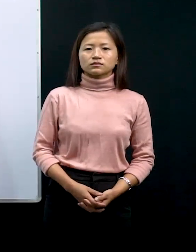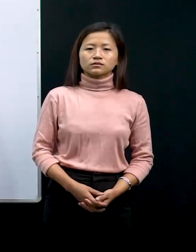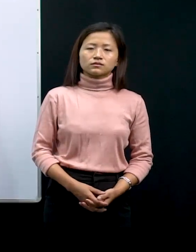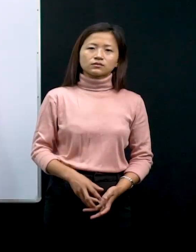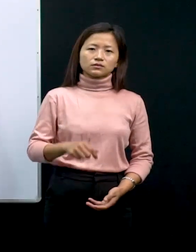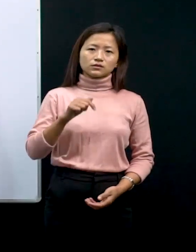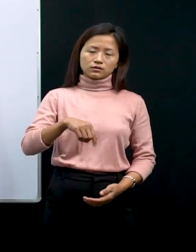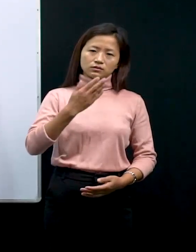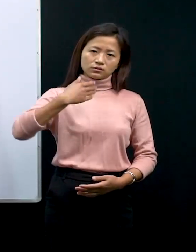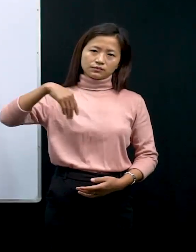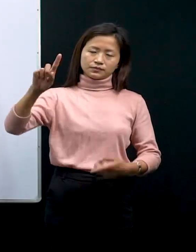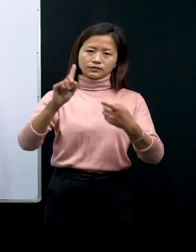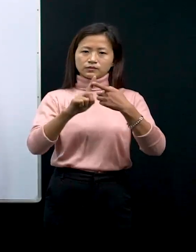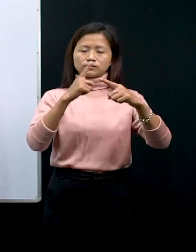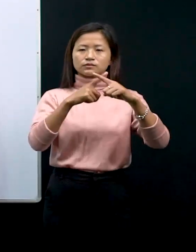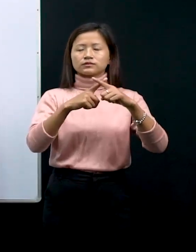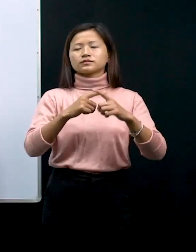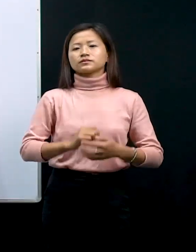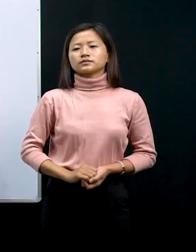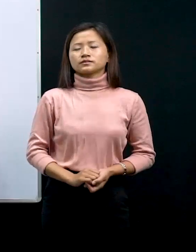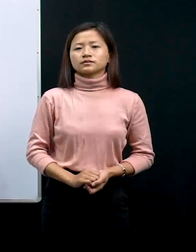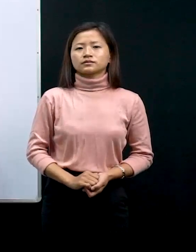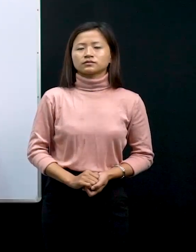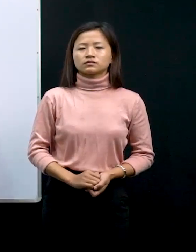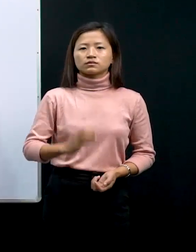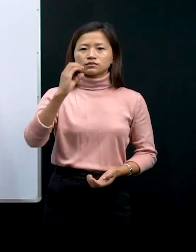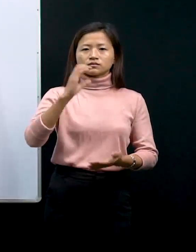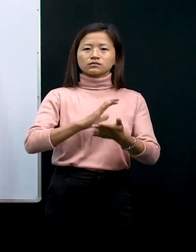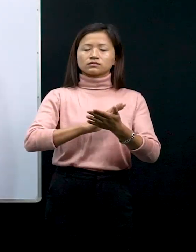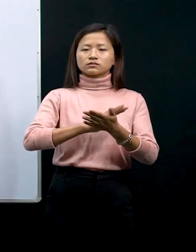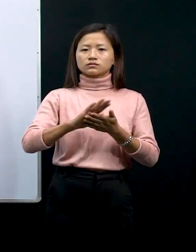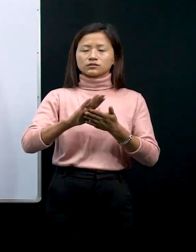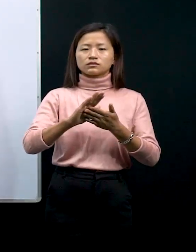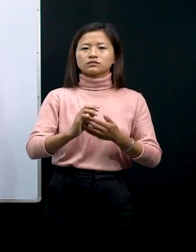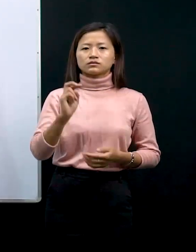Now let us go to the exercise. This chapter has 2 exercises.